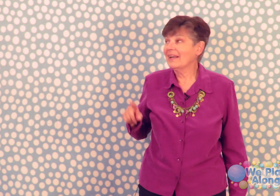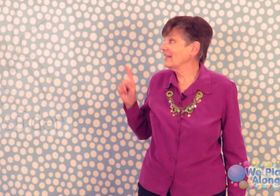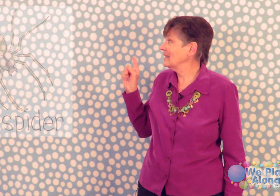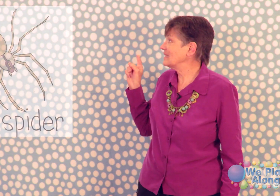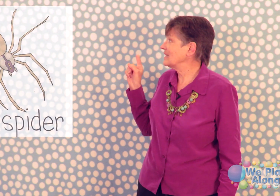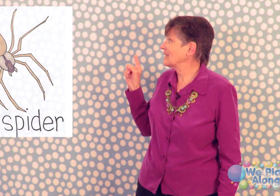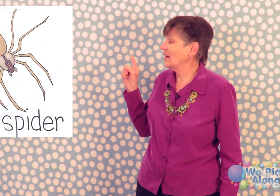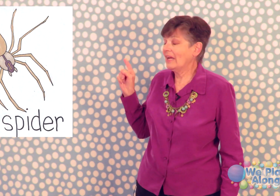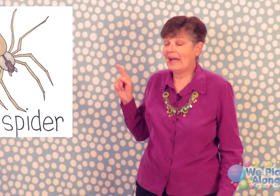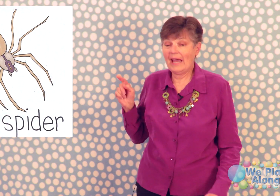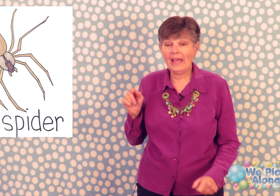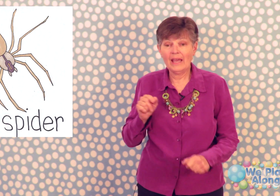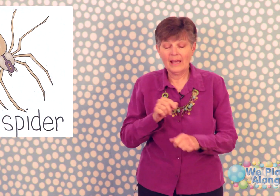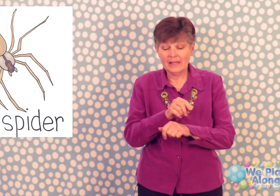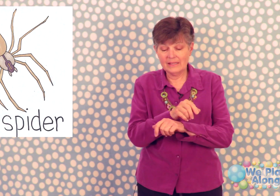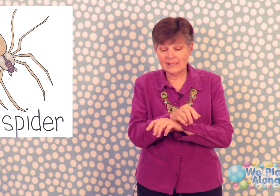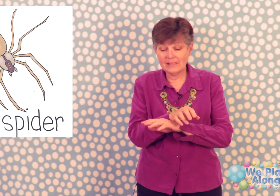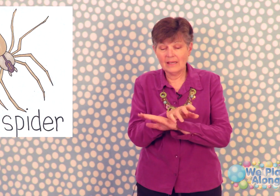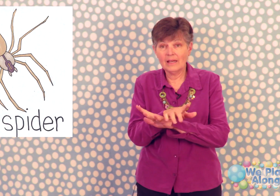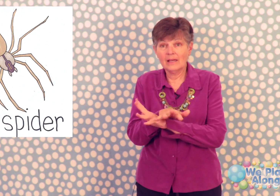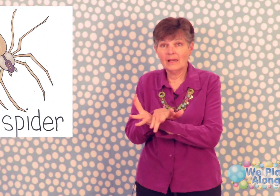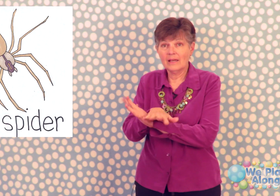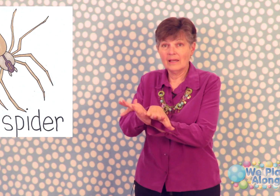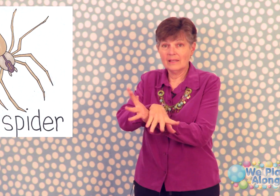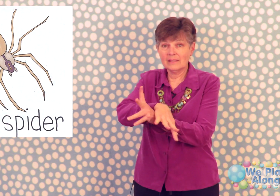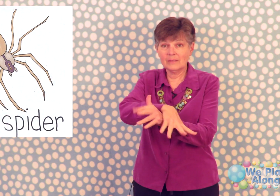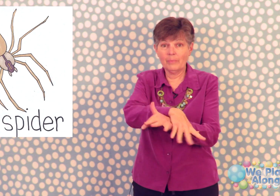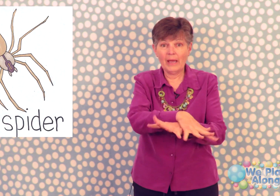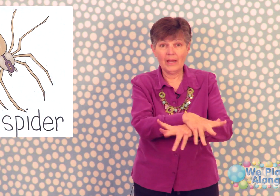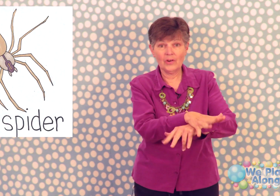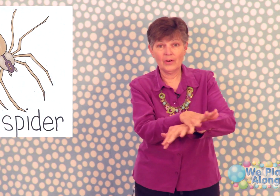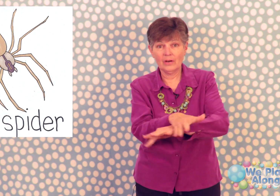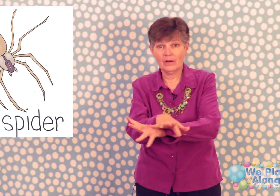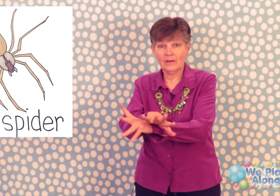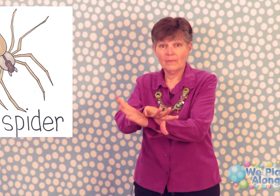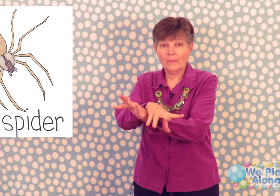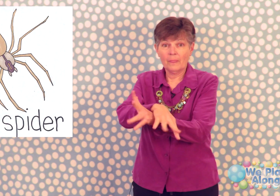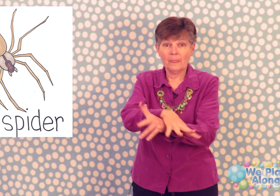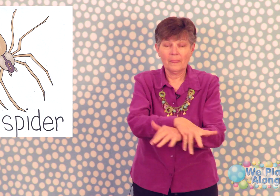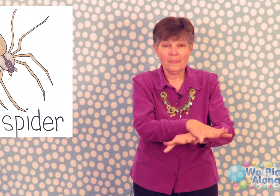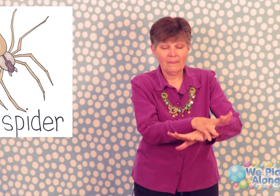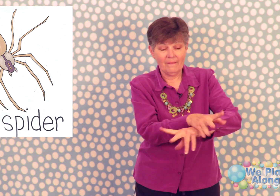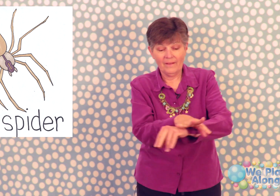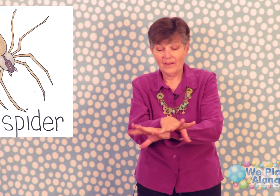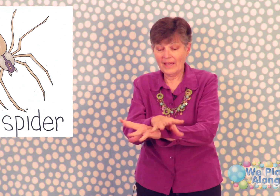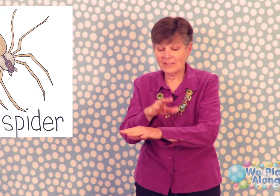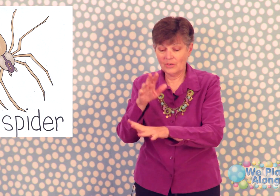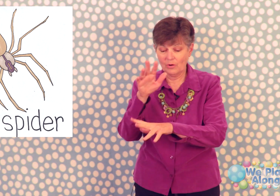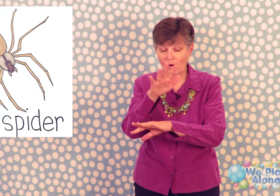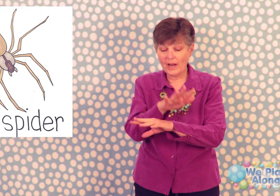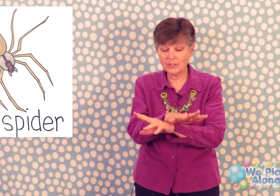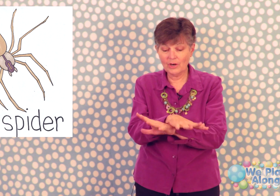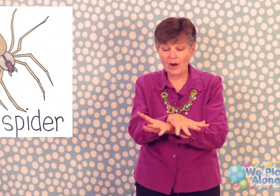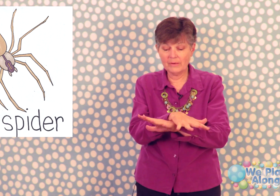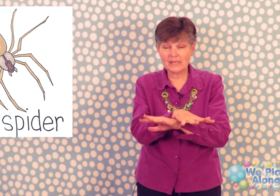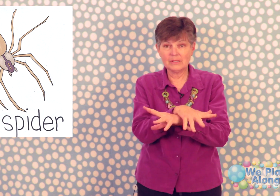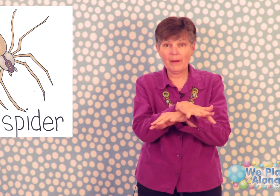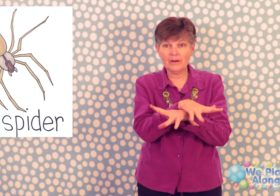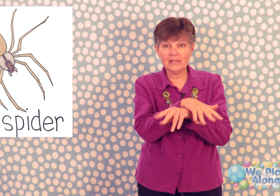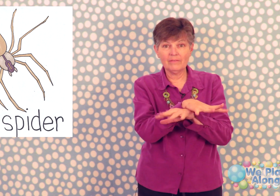And this is a scary guy. This is a spider. Okay, so you cross your arms because spiders have